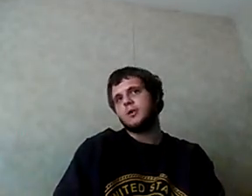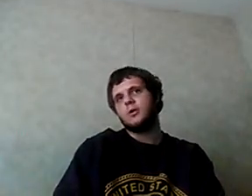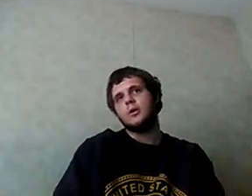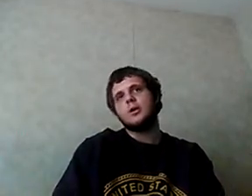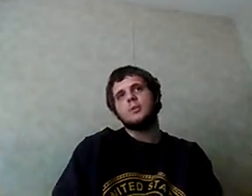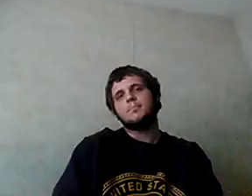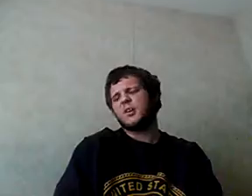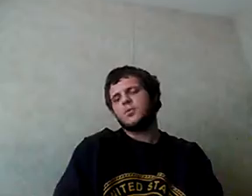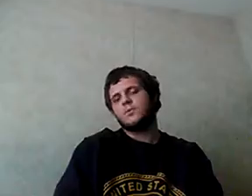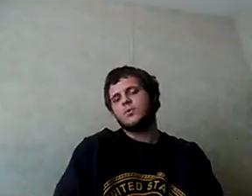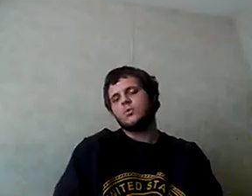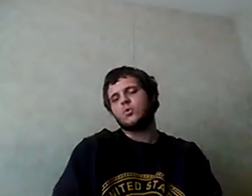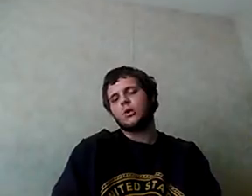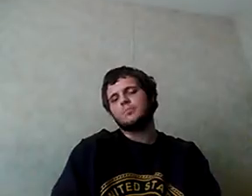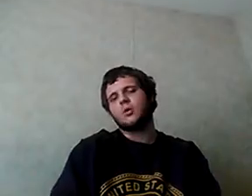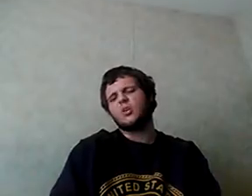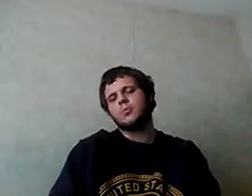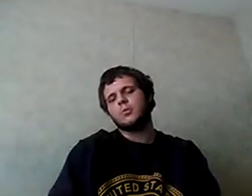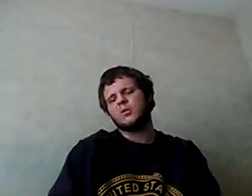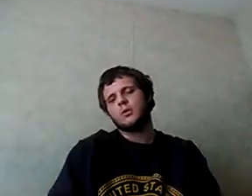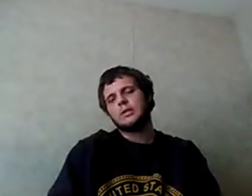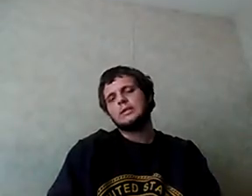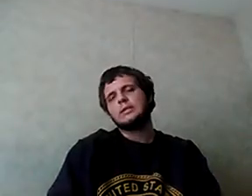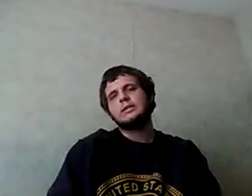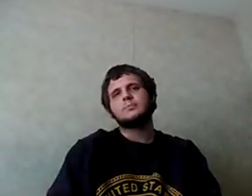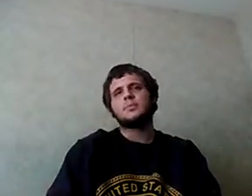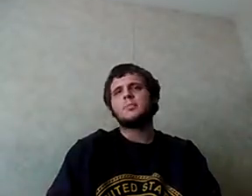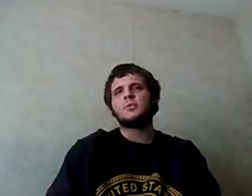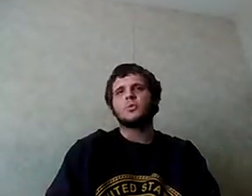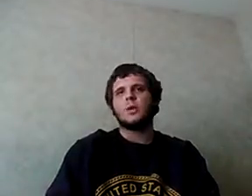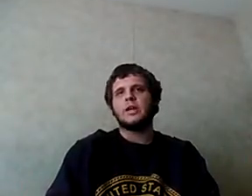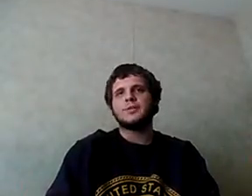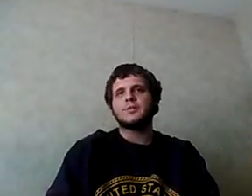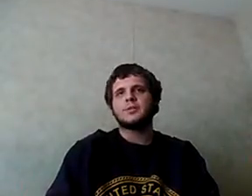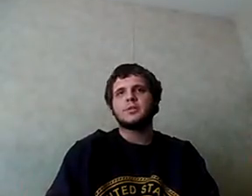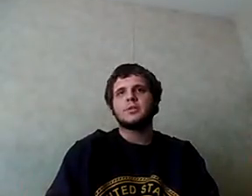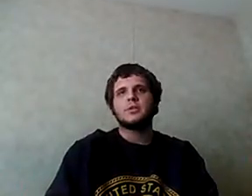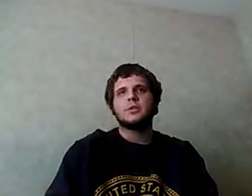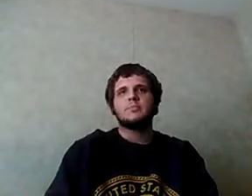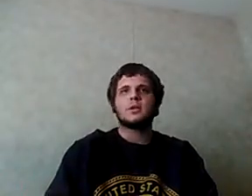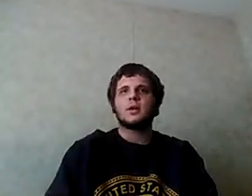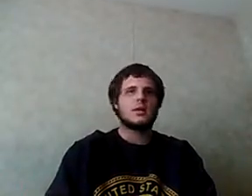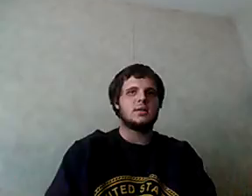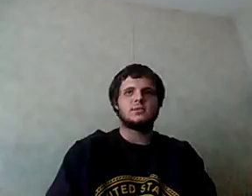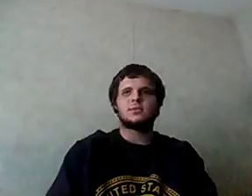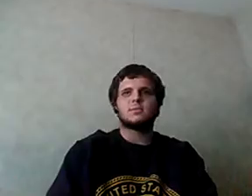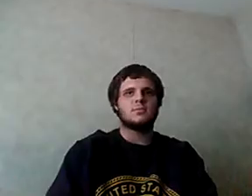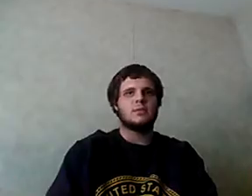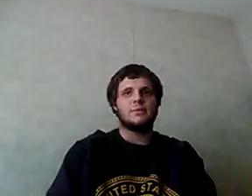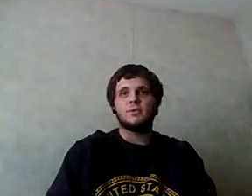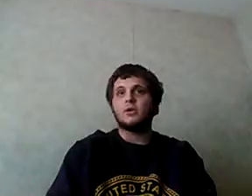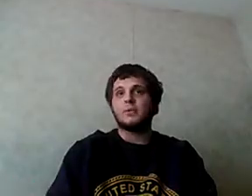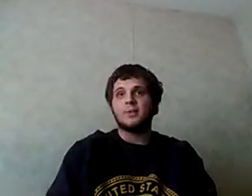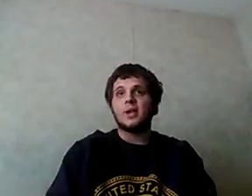spear. But full corrupt armor is pretty much a waste because if you